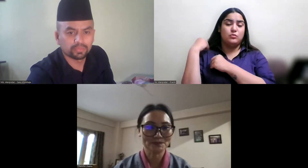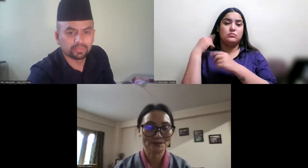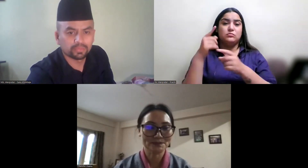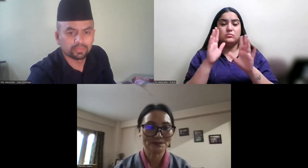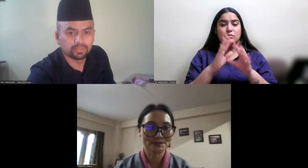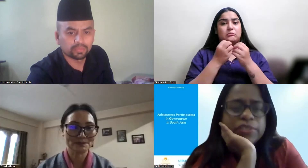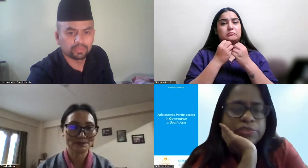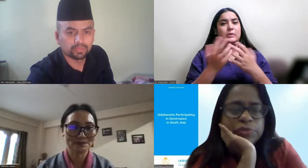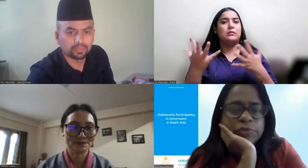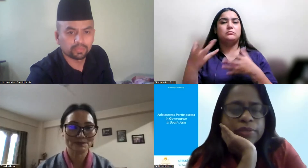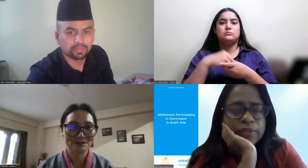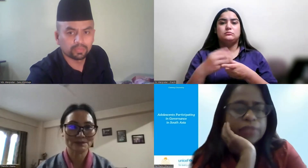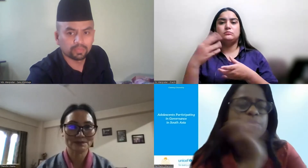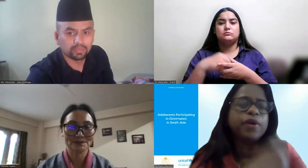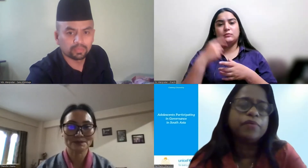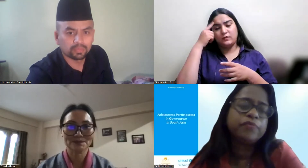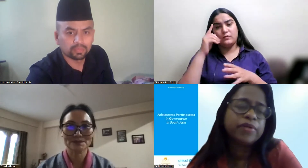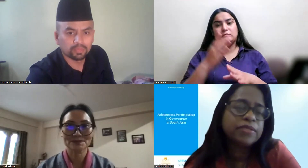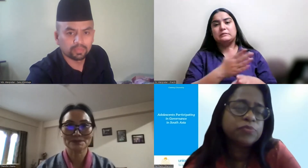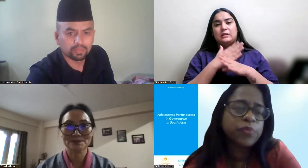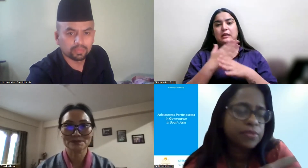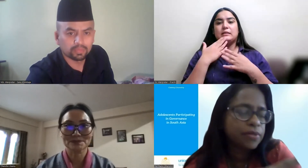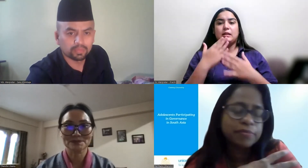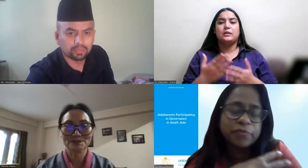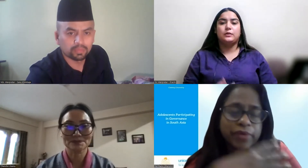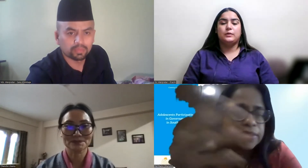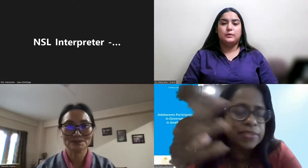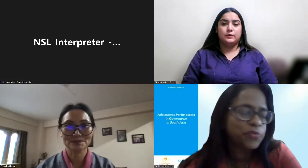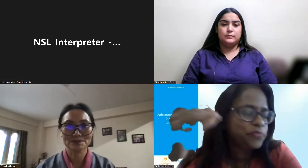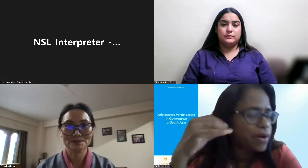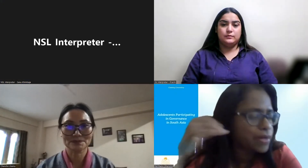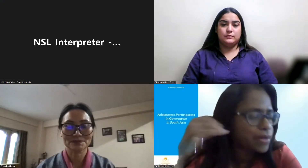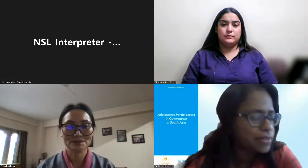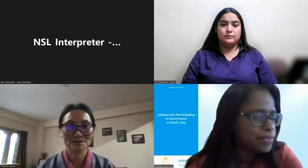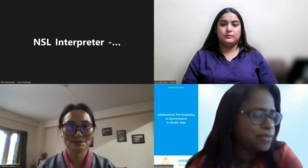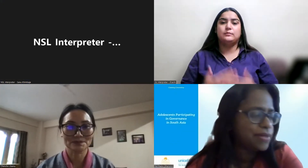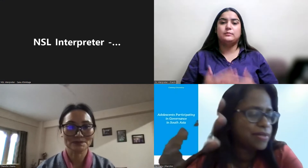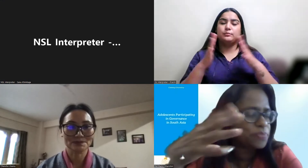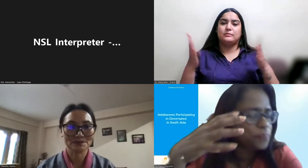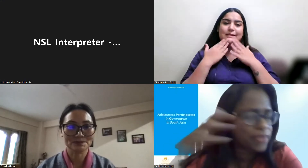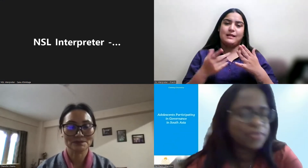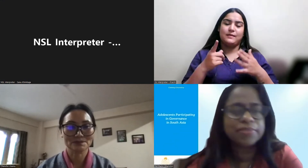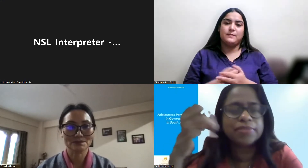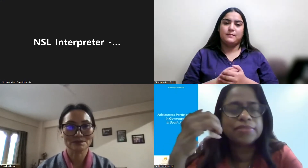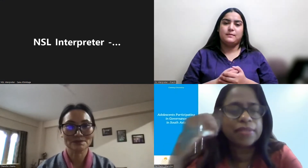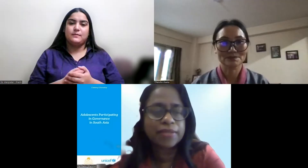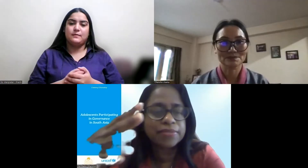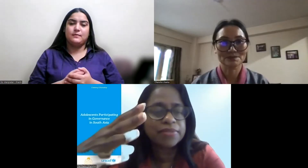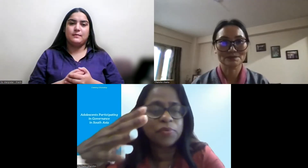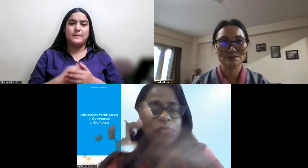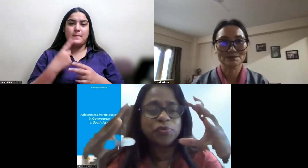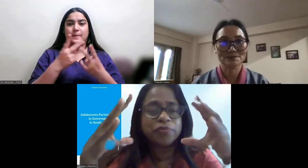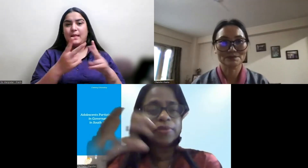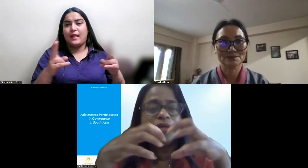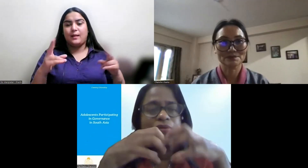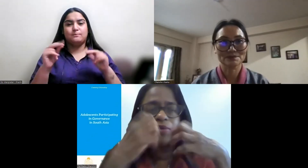Thank you so much, Shencho, and thank you to everyone else. What a range of ideas, practices, and analysis. I'm not going